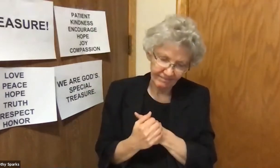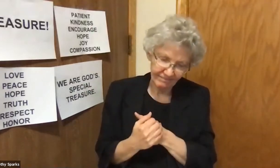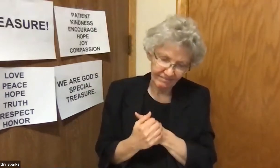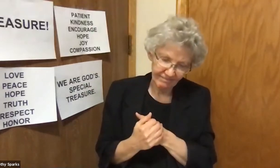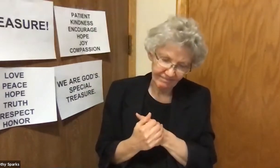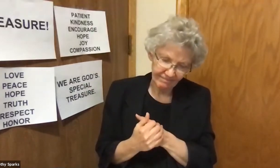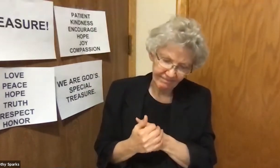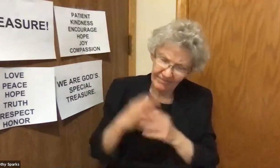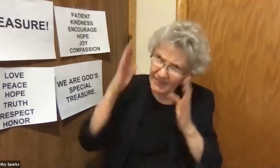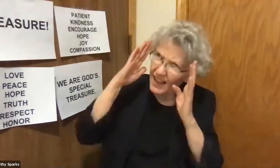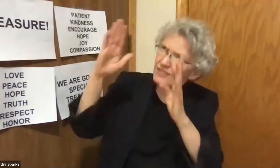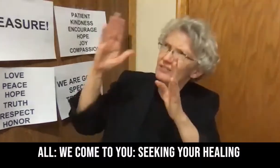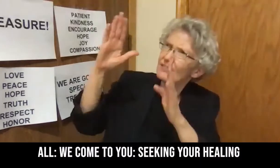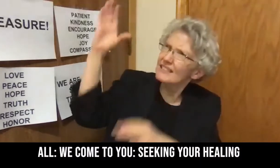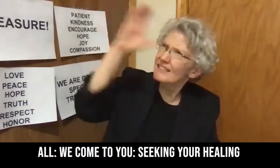Please follow along.